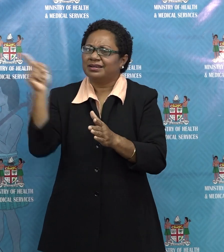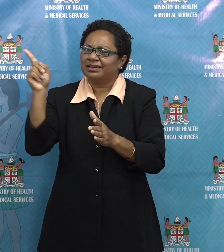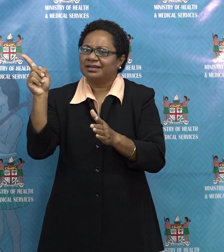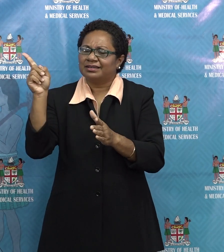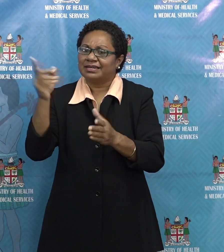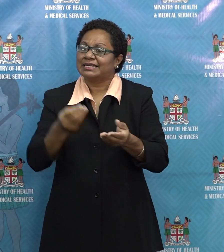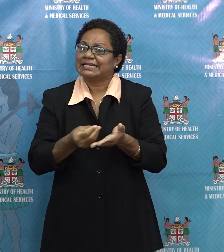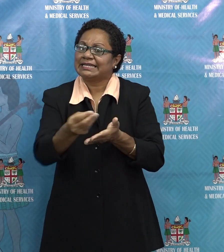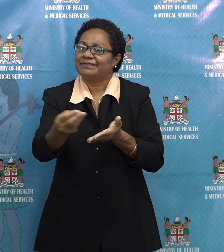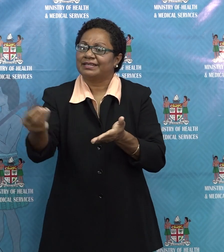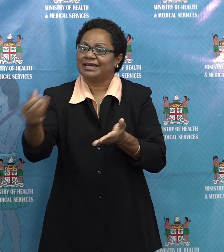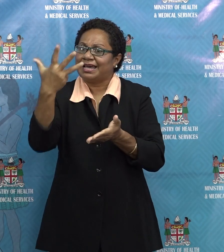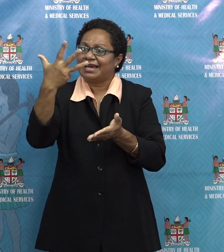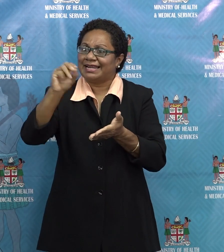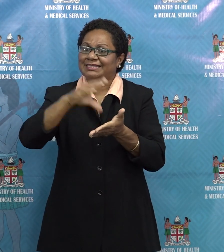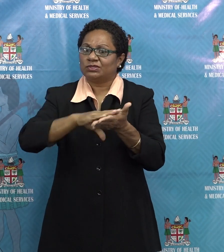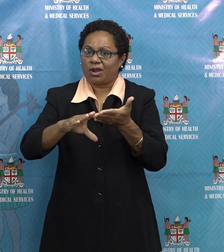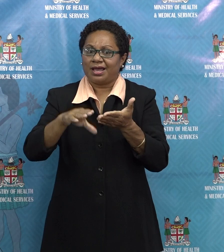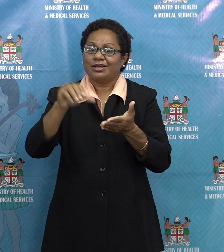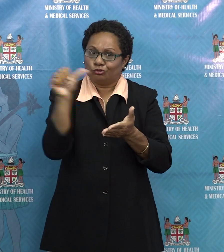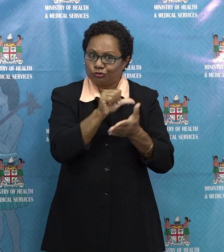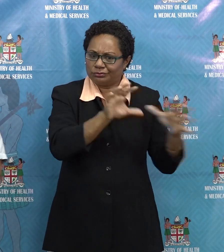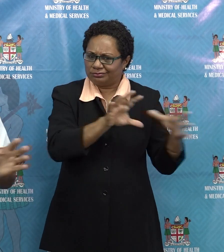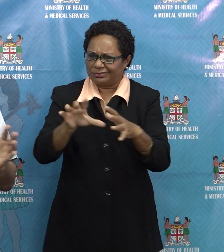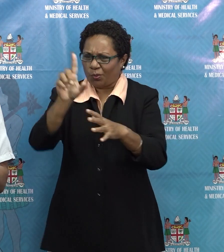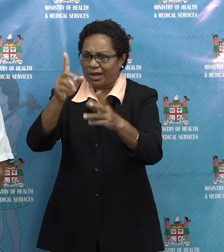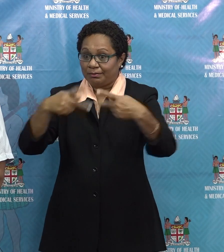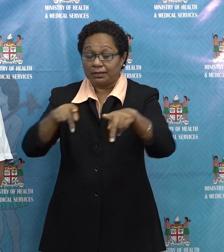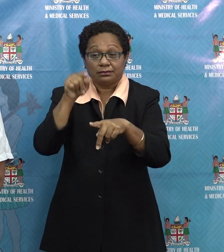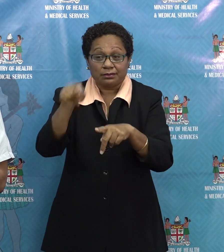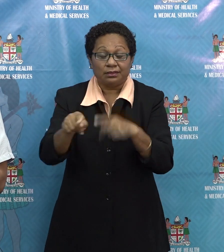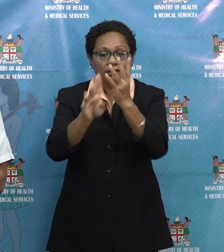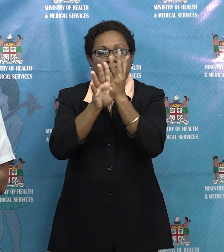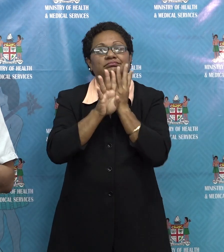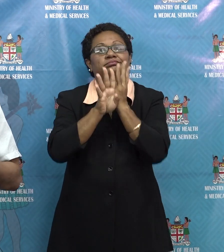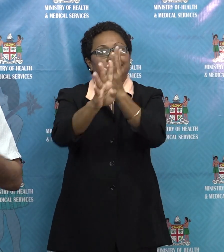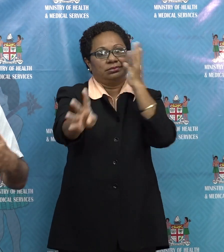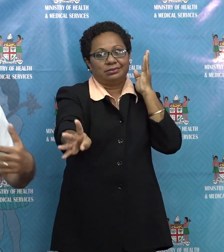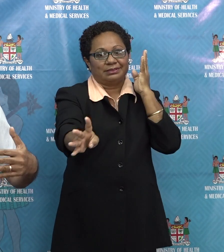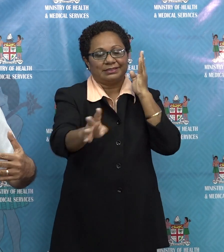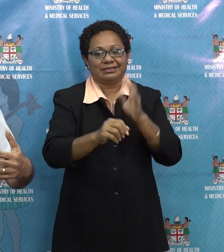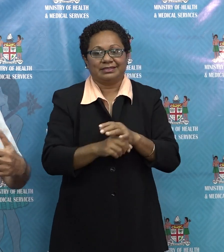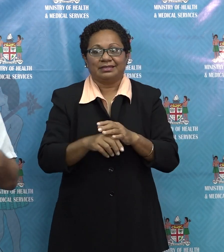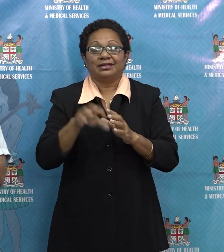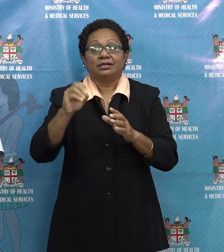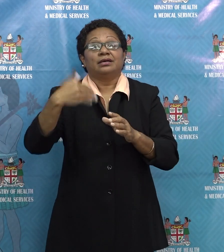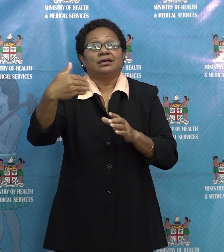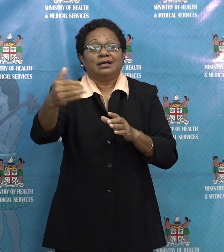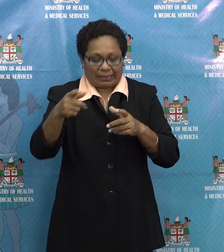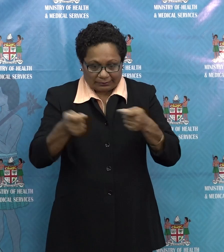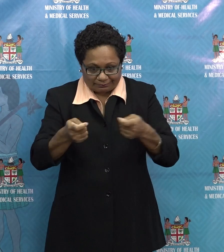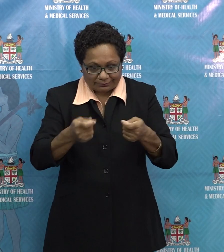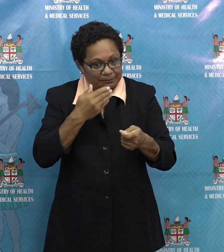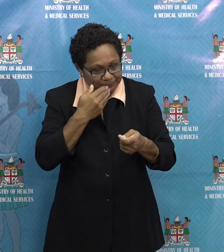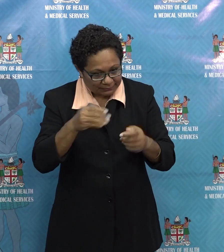$90. You had to go to a certain place to get $90, and that line also was not. It took a while to get managed.